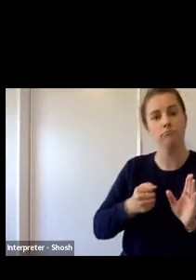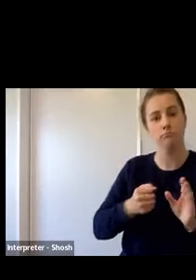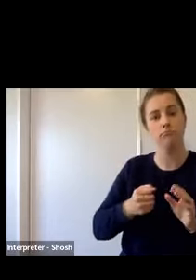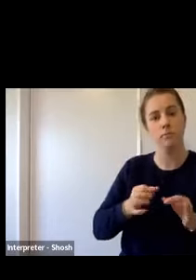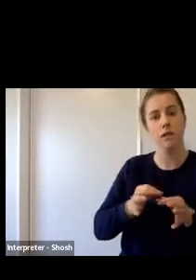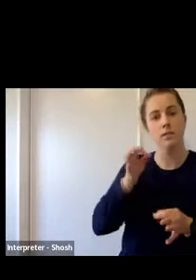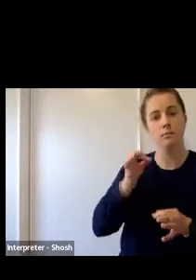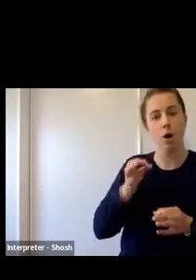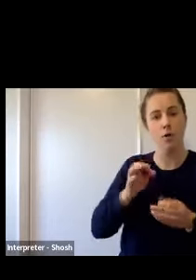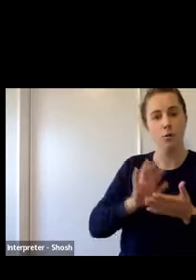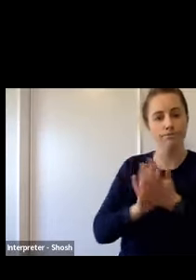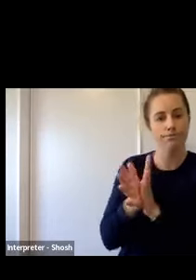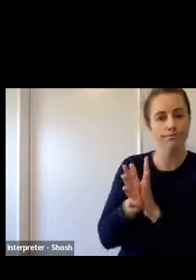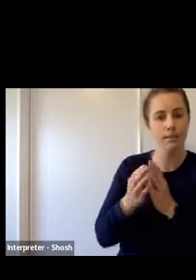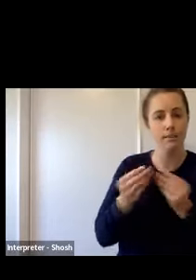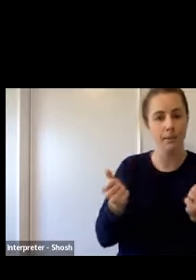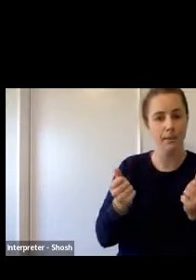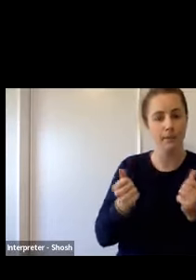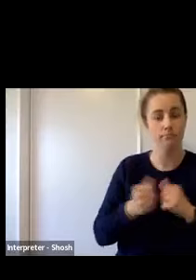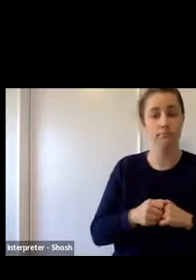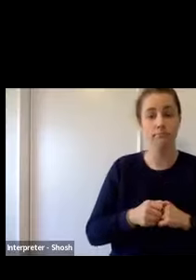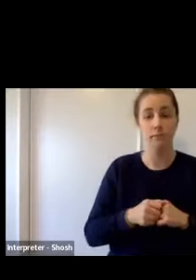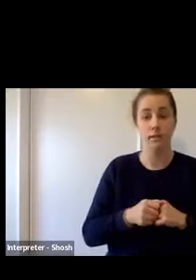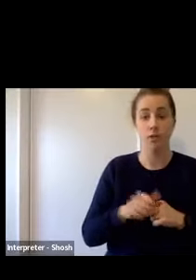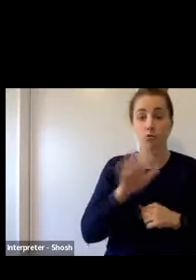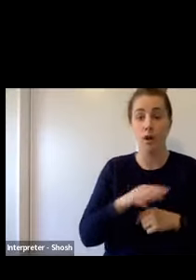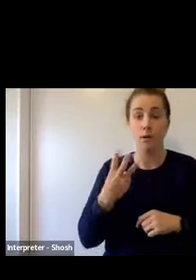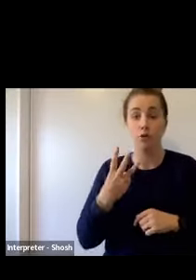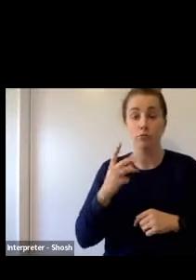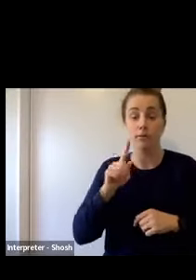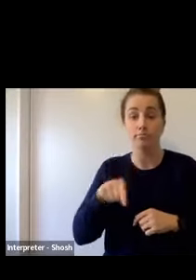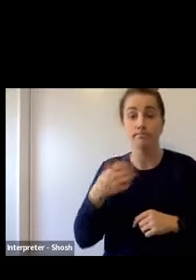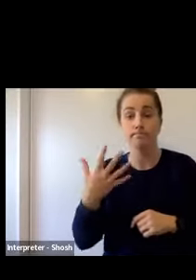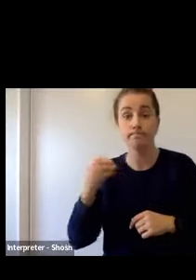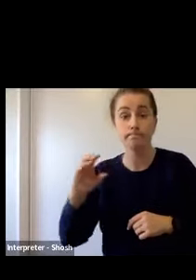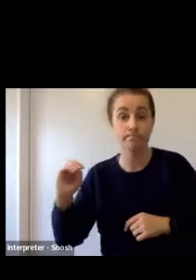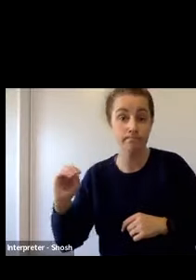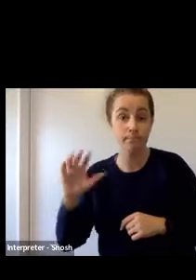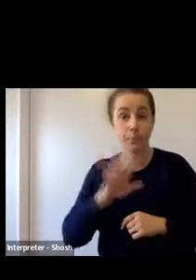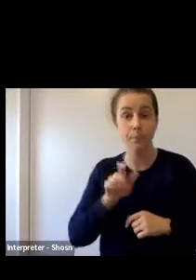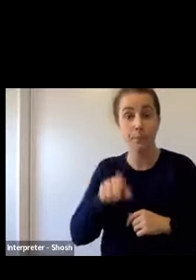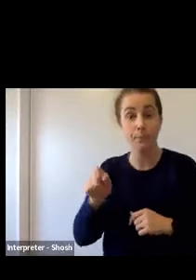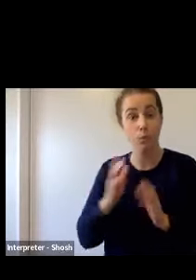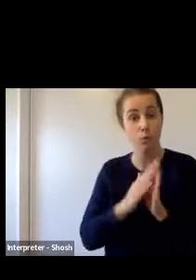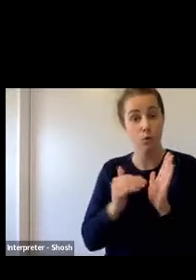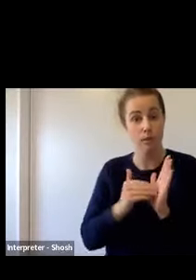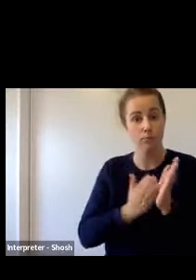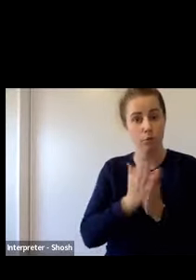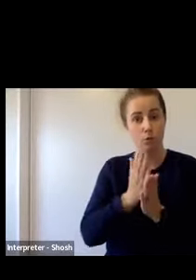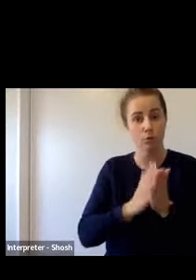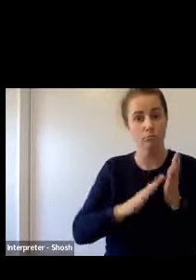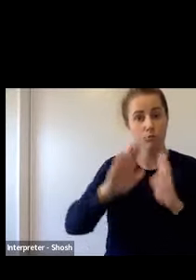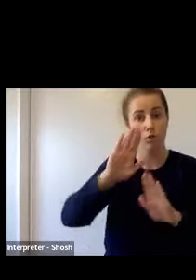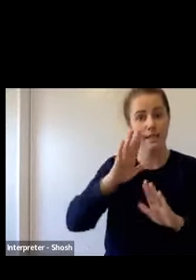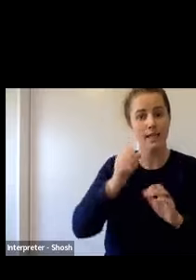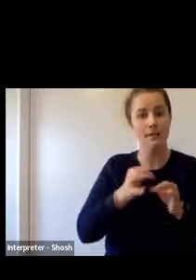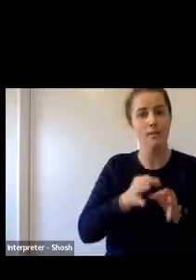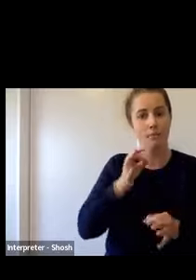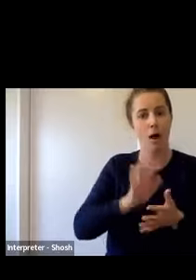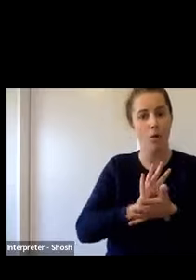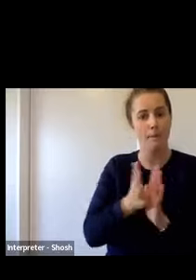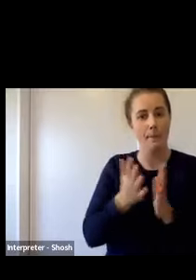cord impairment, and an estimated total of around about 3,500 people, New Zealanders throughout the country, living with spinal